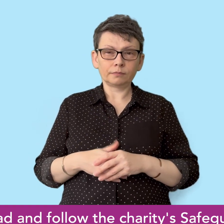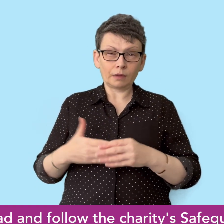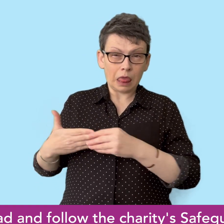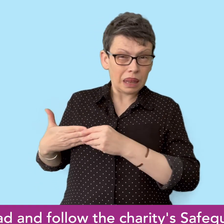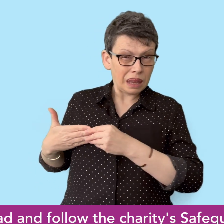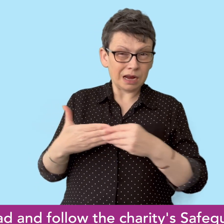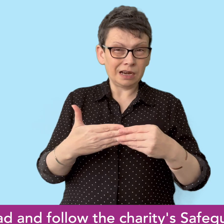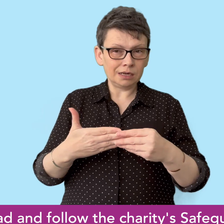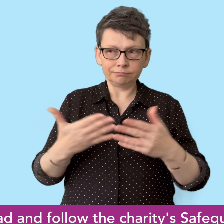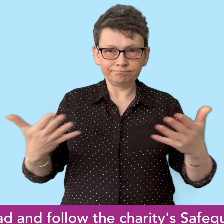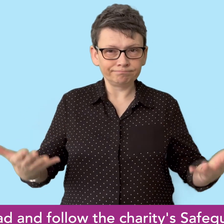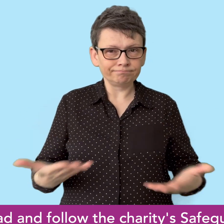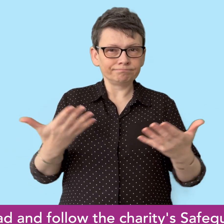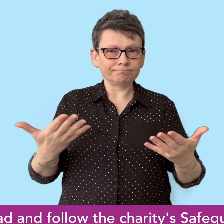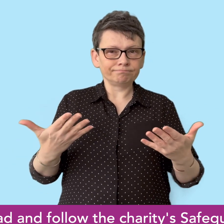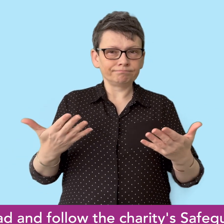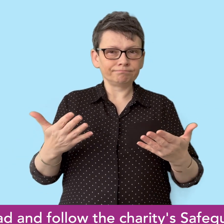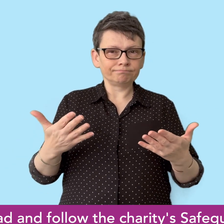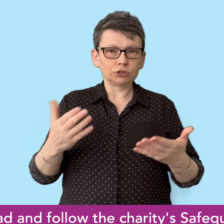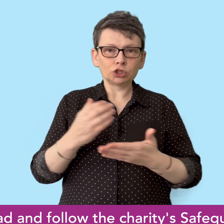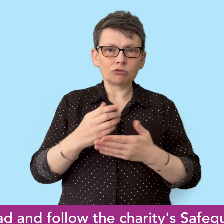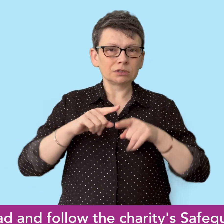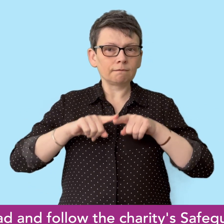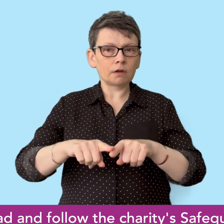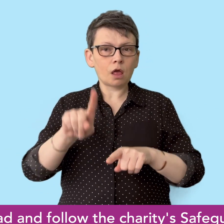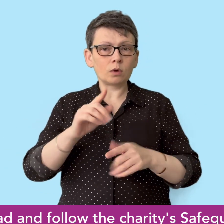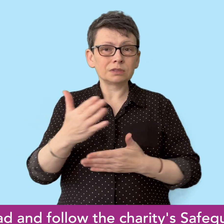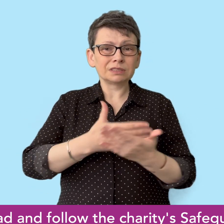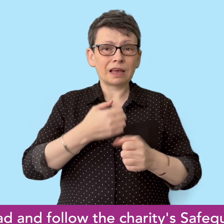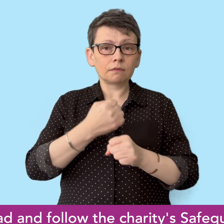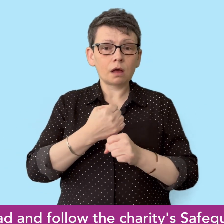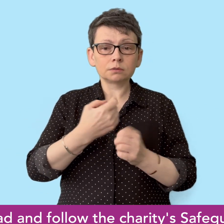Lead and follow the charity's safeguarding policies and procedures.